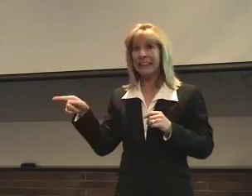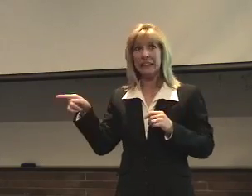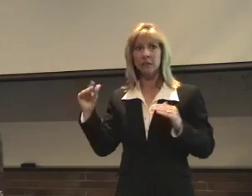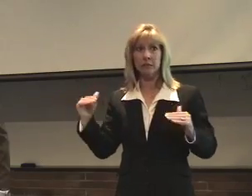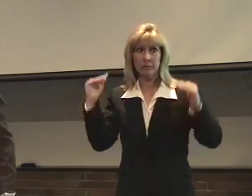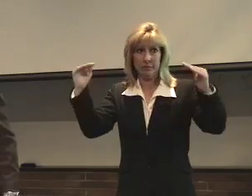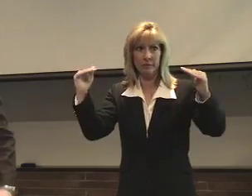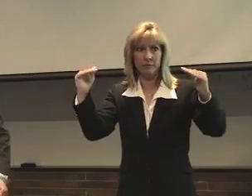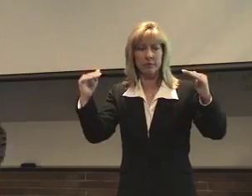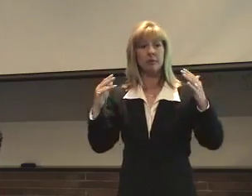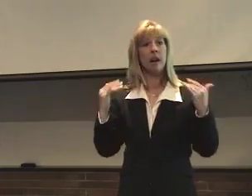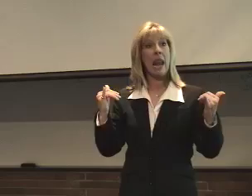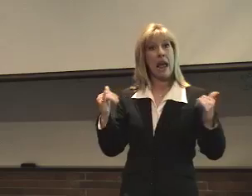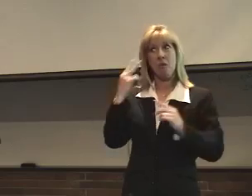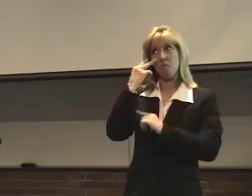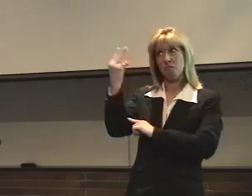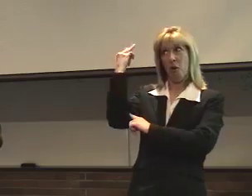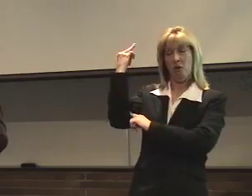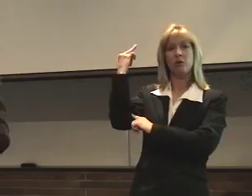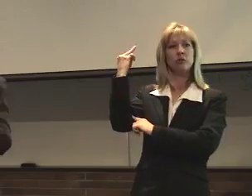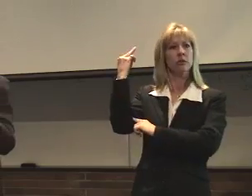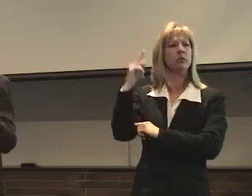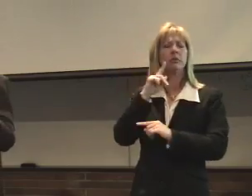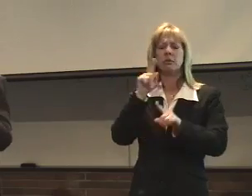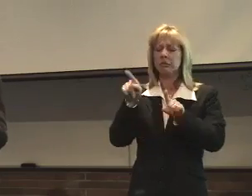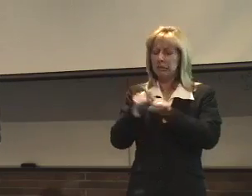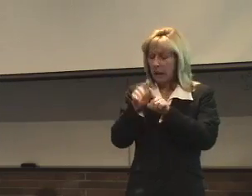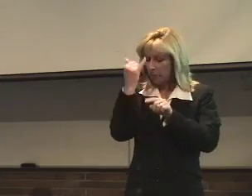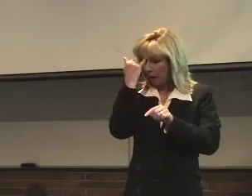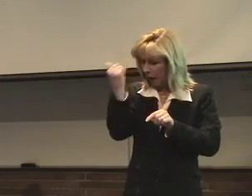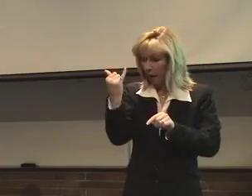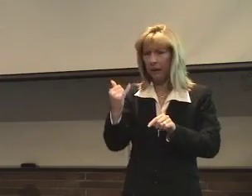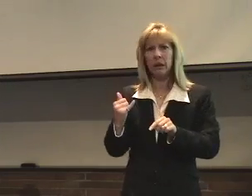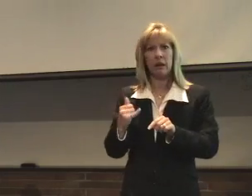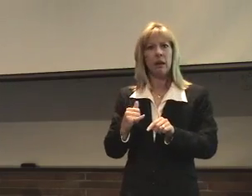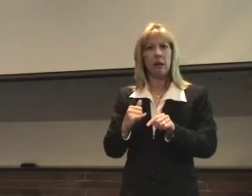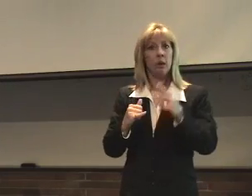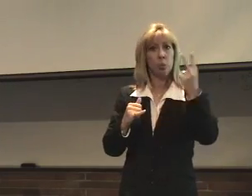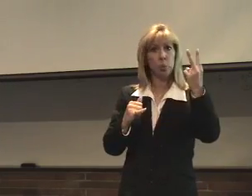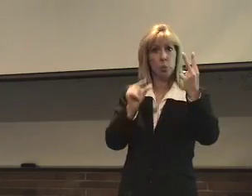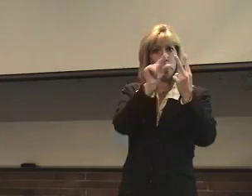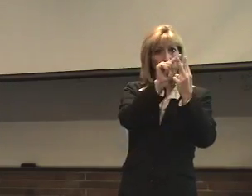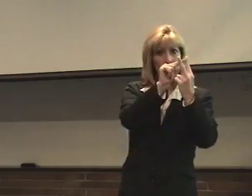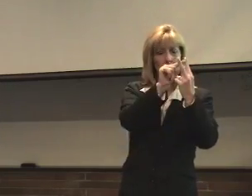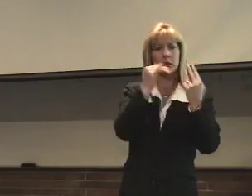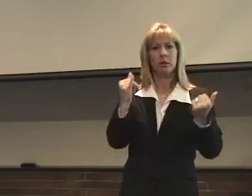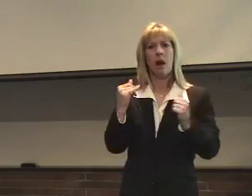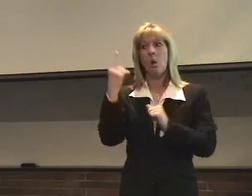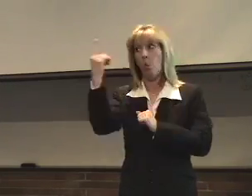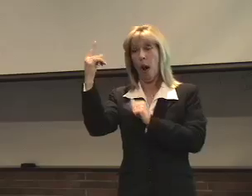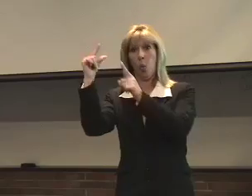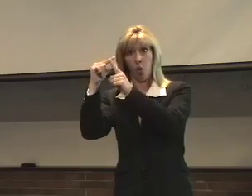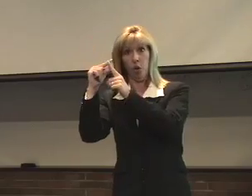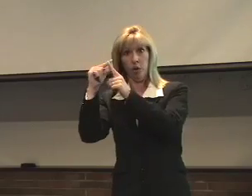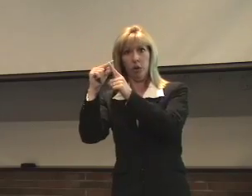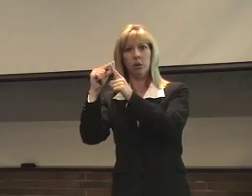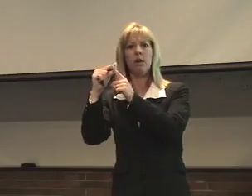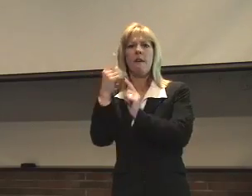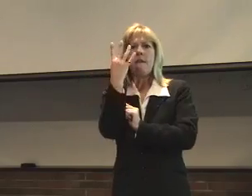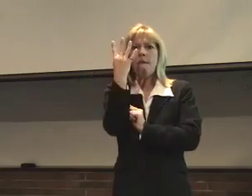thing. Instead of having 2, they'd have 4. 1 word, 4 different uses. Just to really get in that idea that English